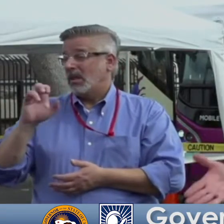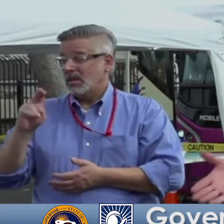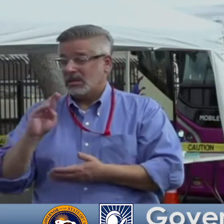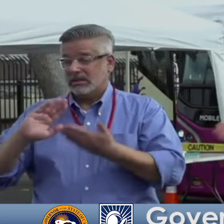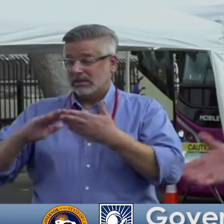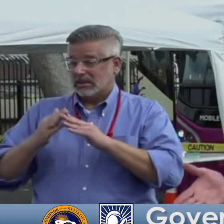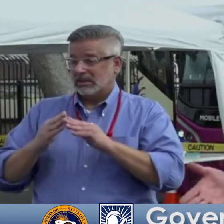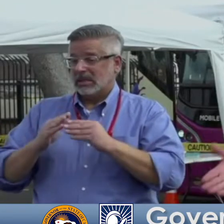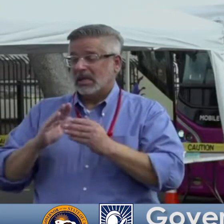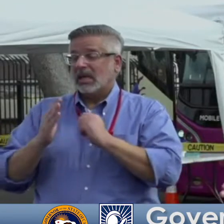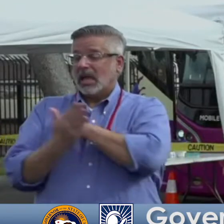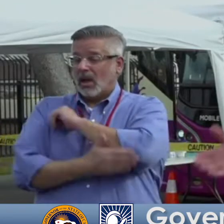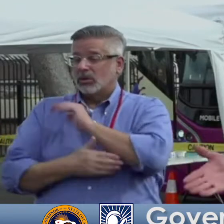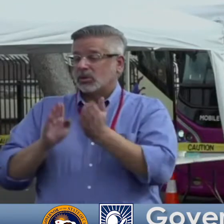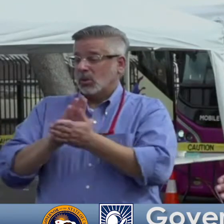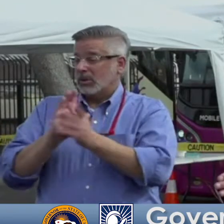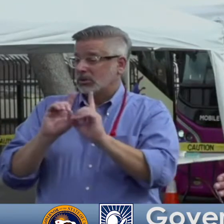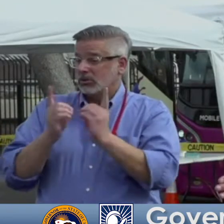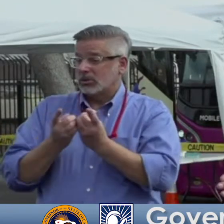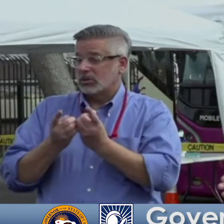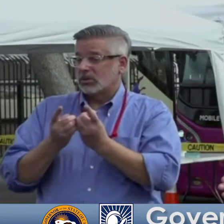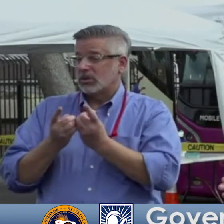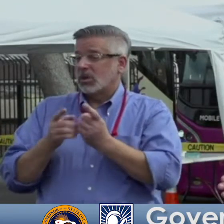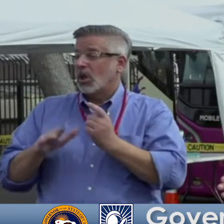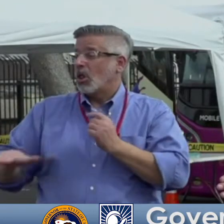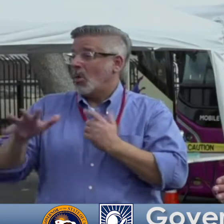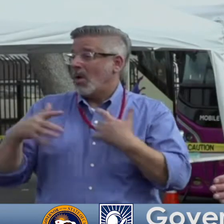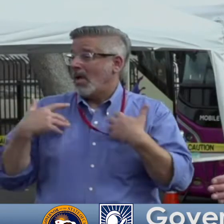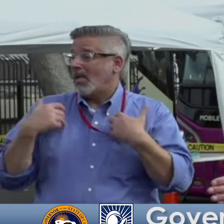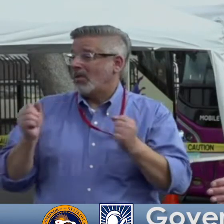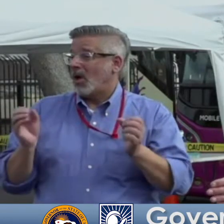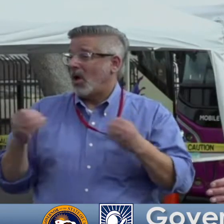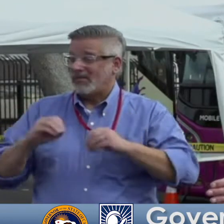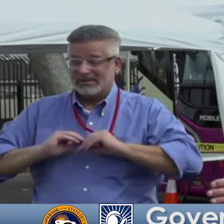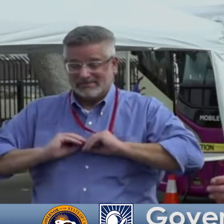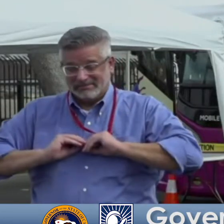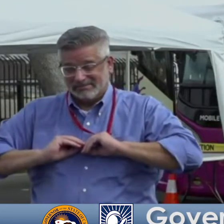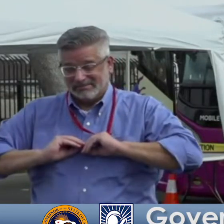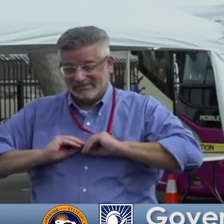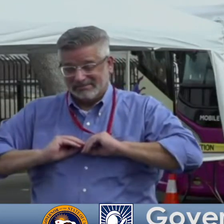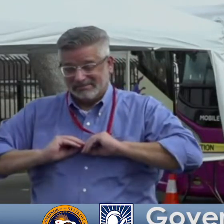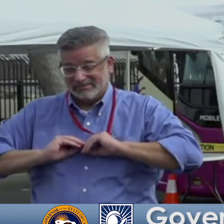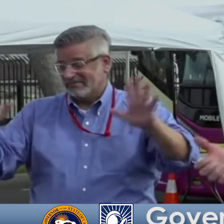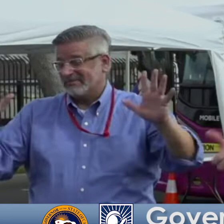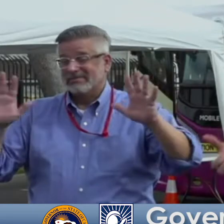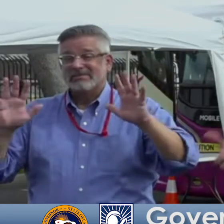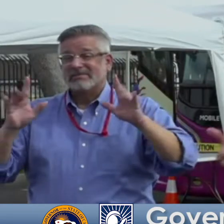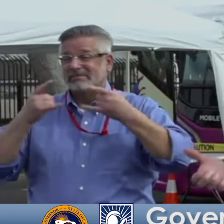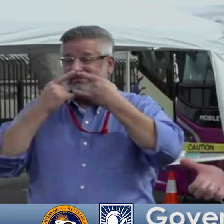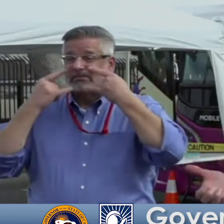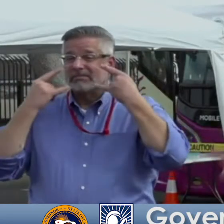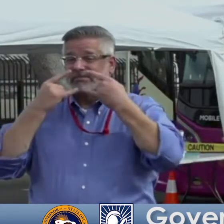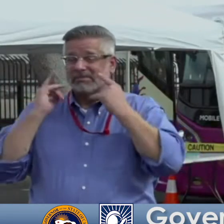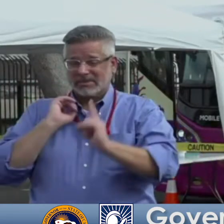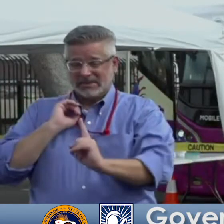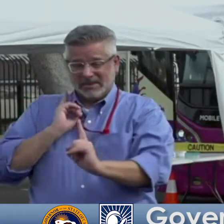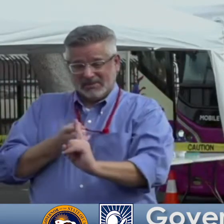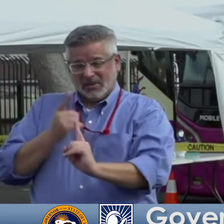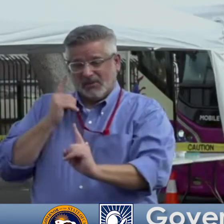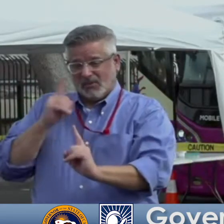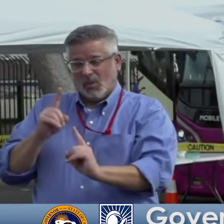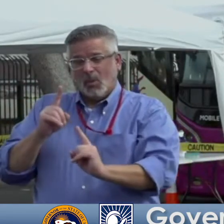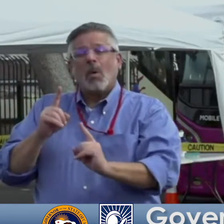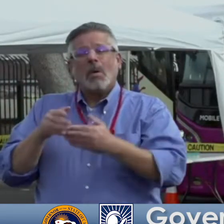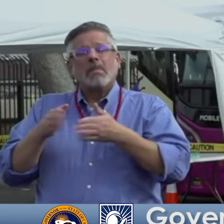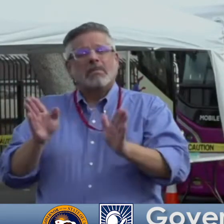cities, counties, school districts, and local health offices all across the state. 9 million specifically to